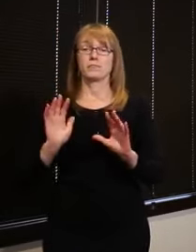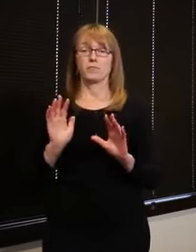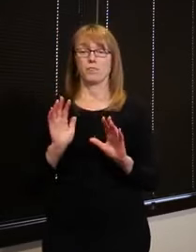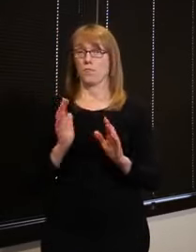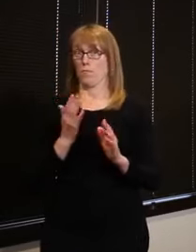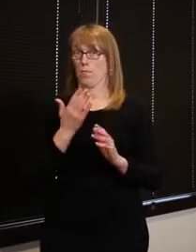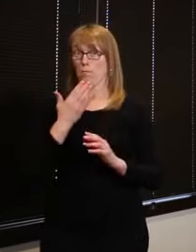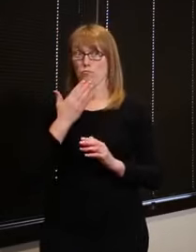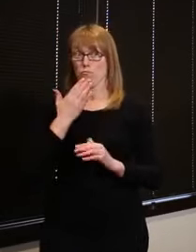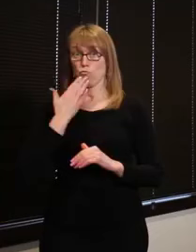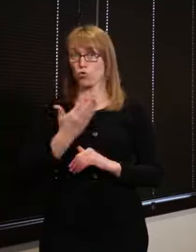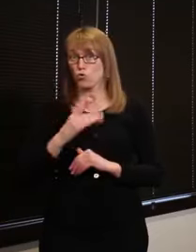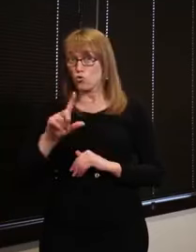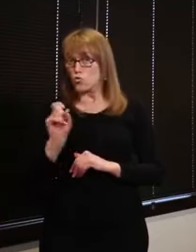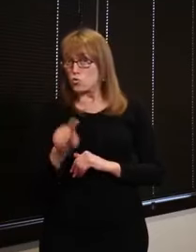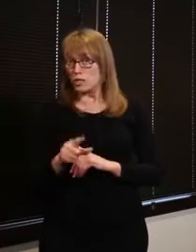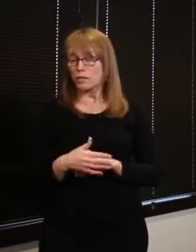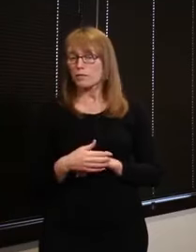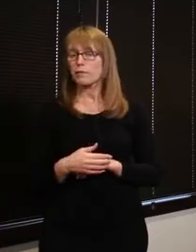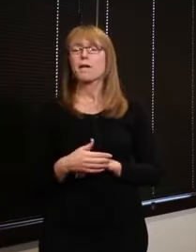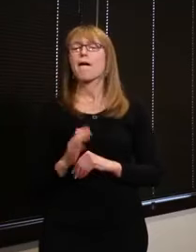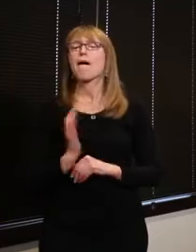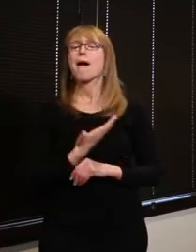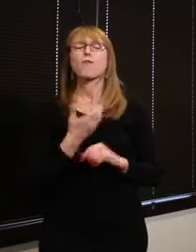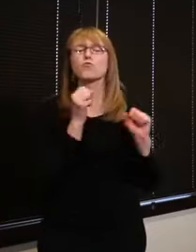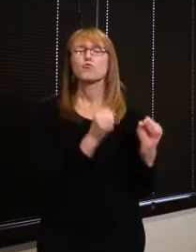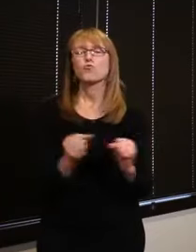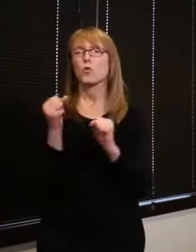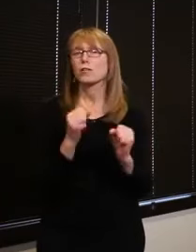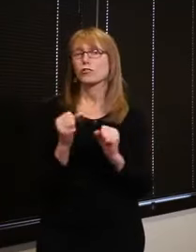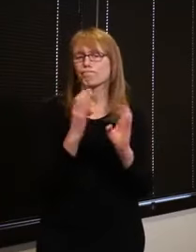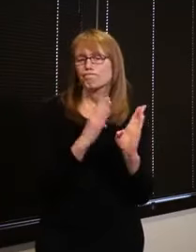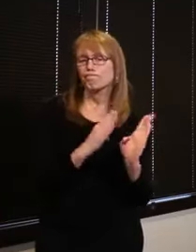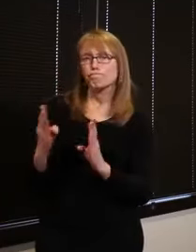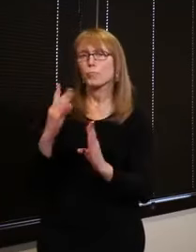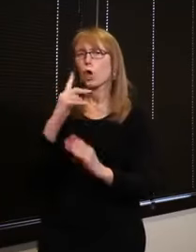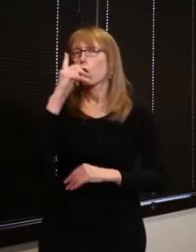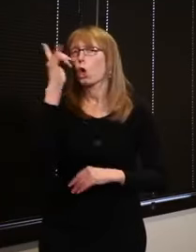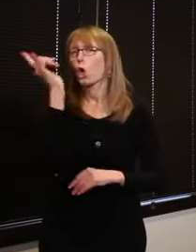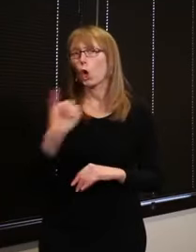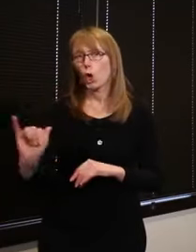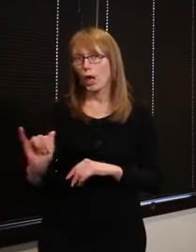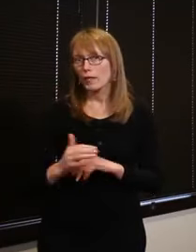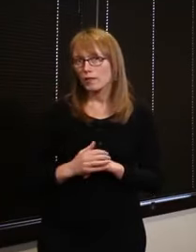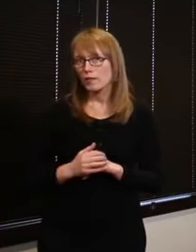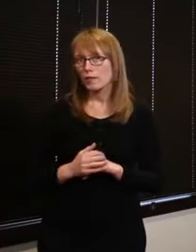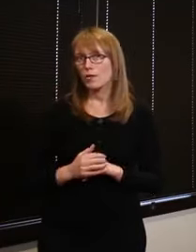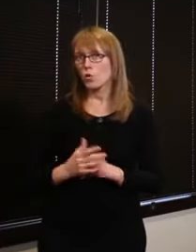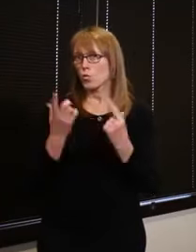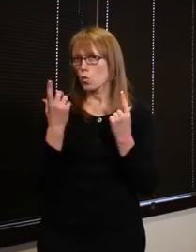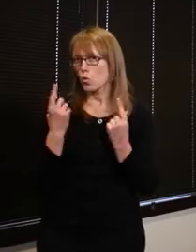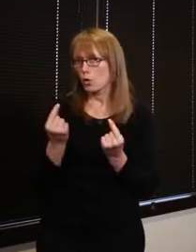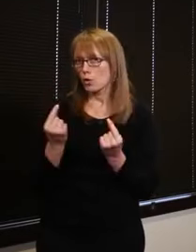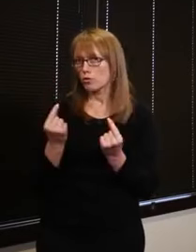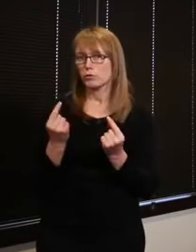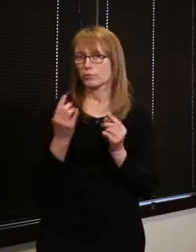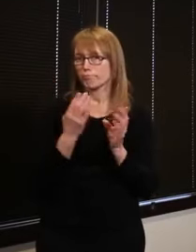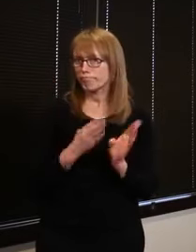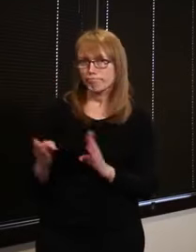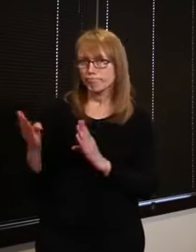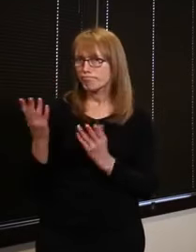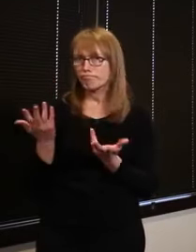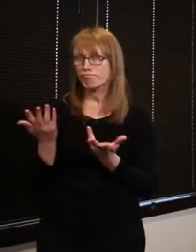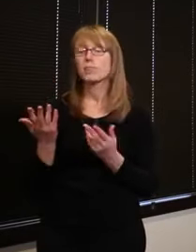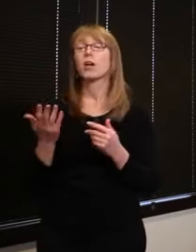ensure success once we do back off of social isolation and distancing and things like that? And